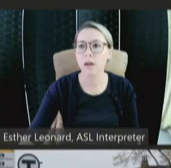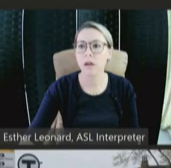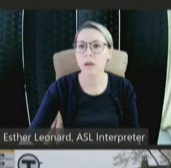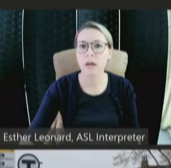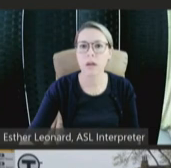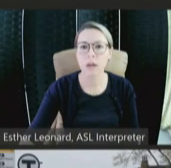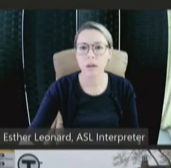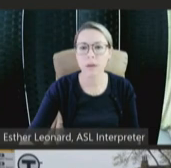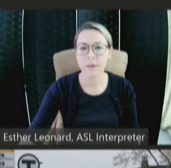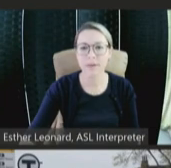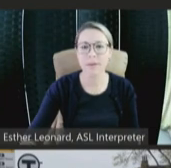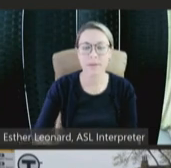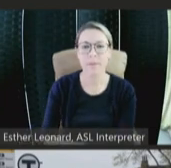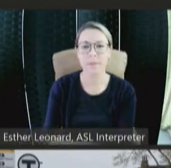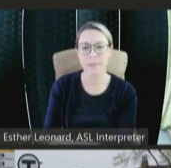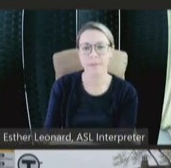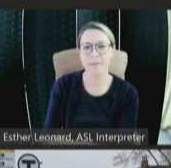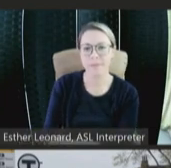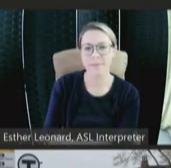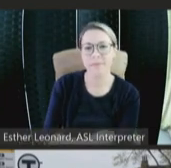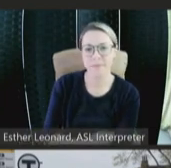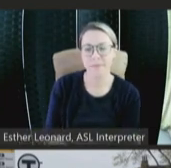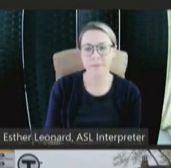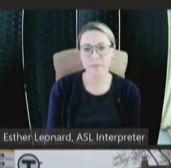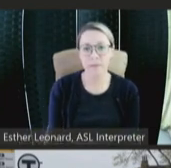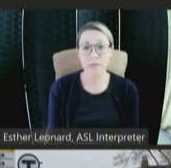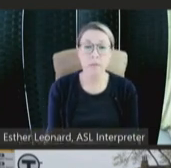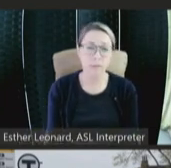Okay, thank you very much, Doug. This is Wes.